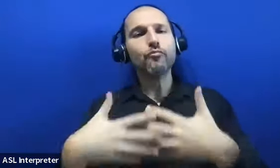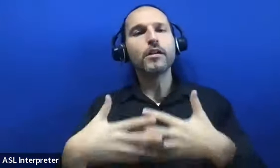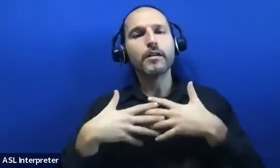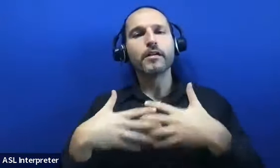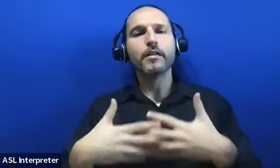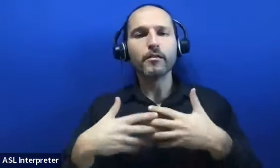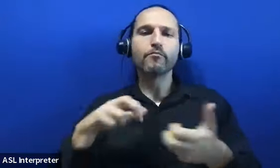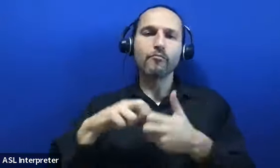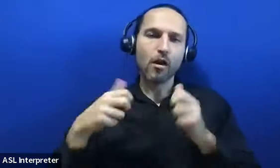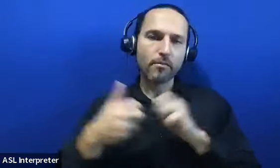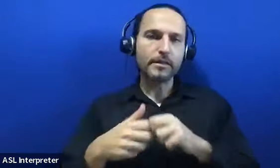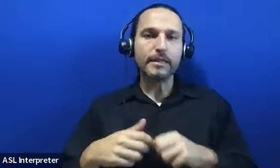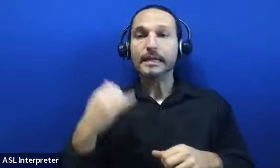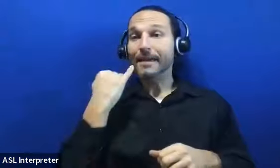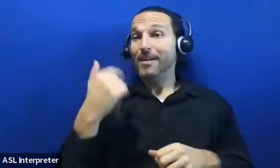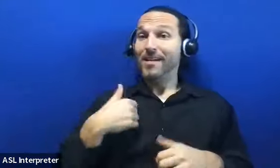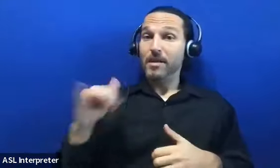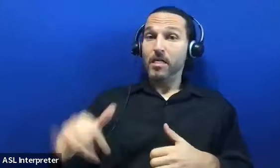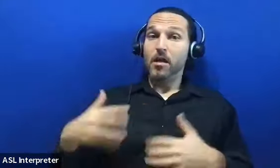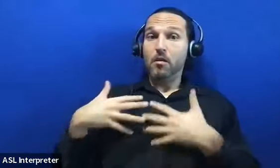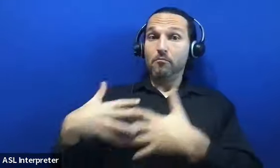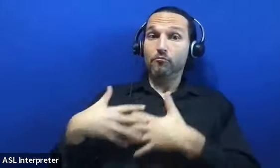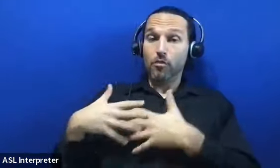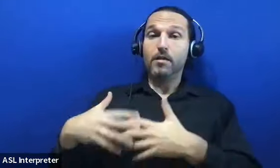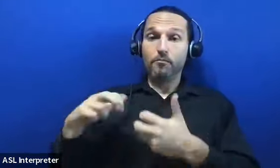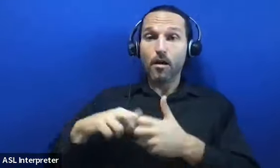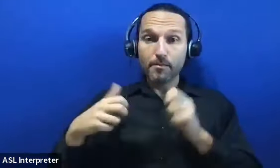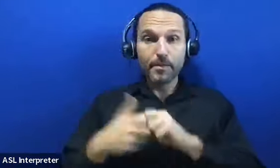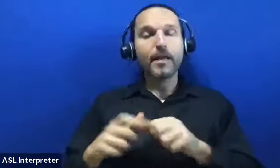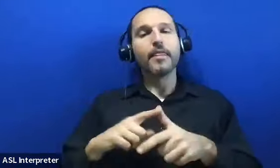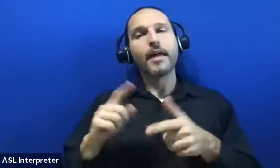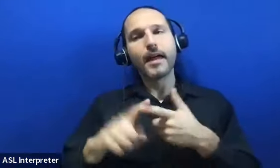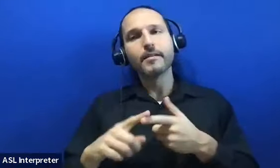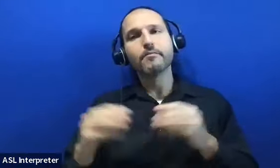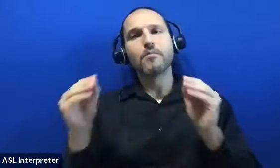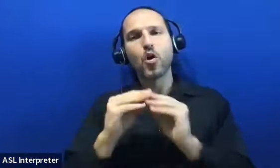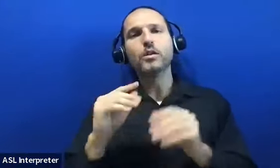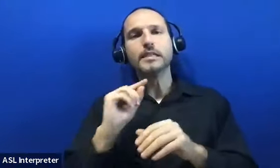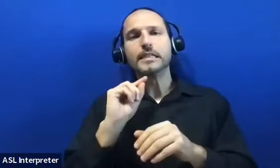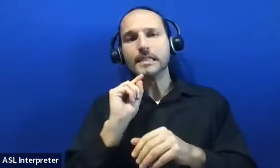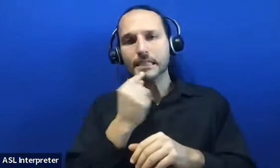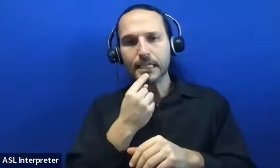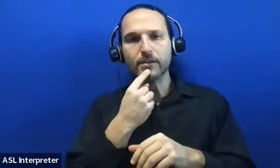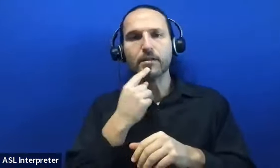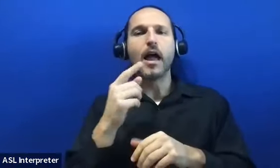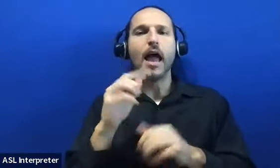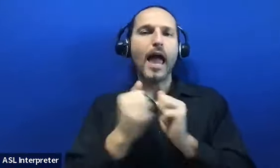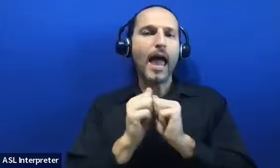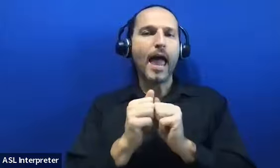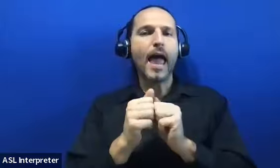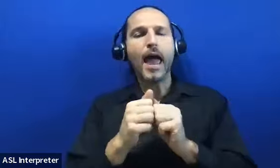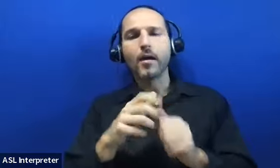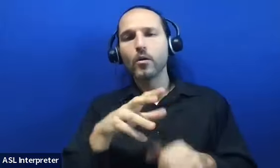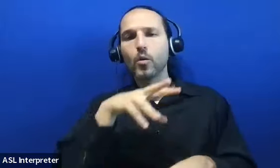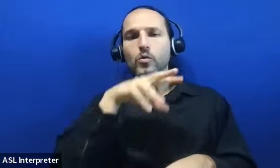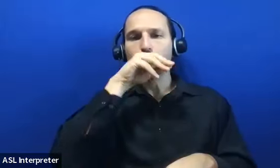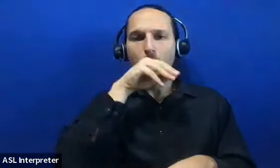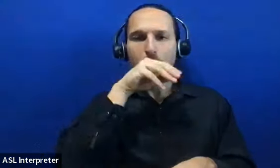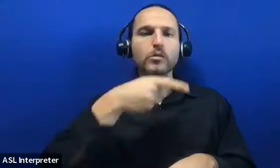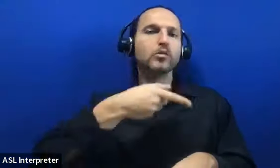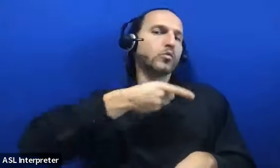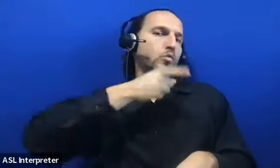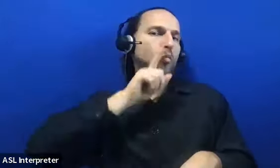challenges. And when we have breathing challenges, then we have more complications in coordinating breathing, sucking, and swallowing